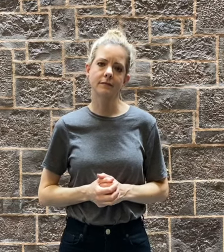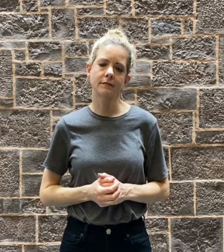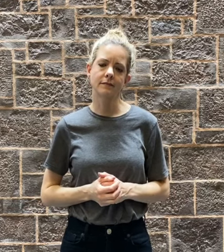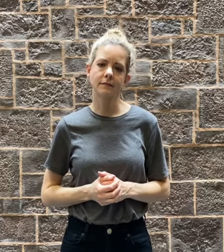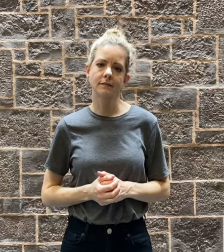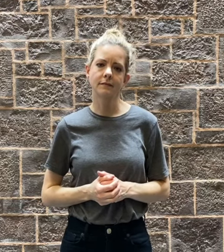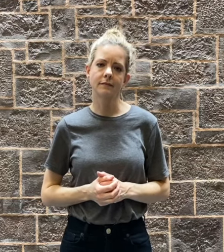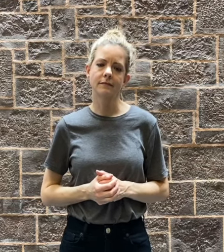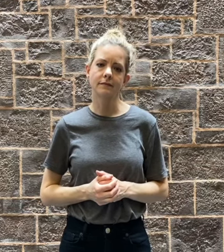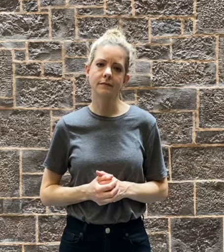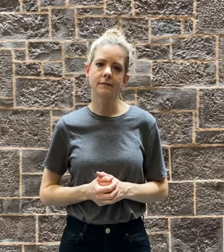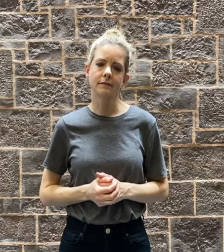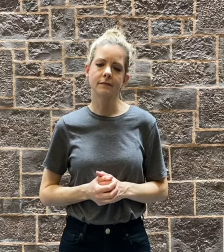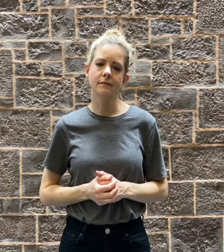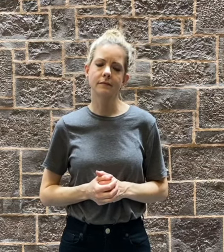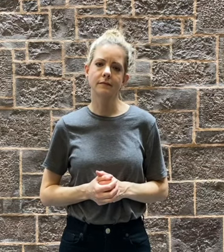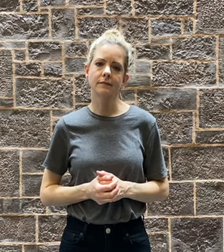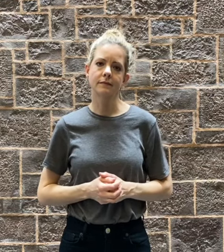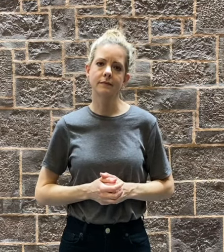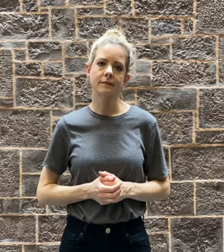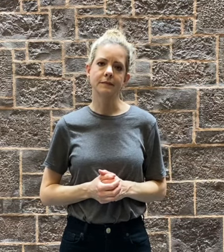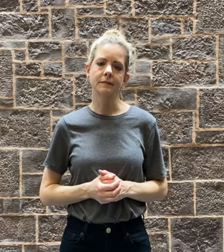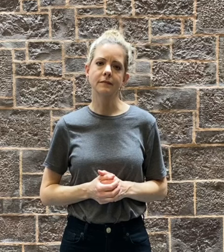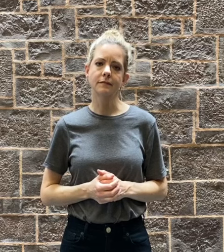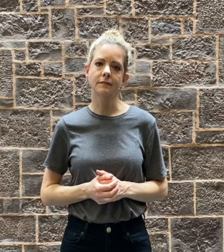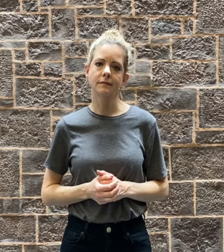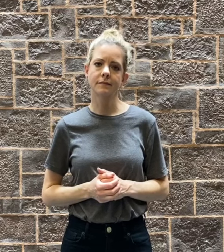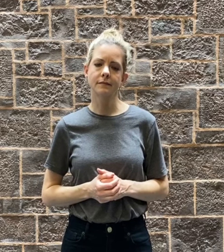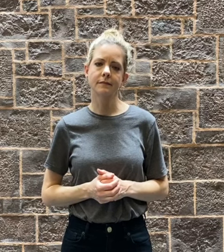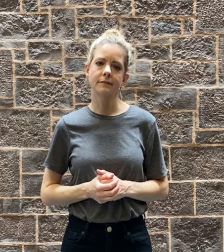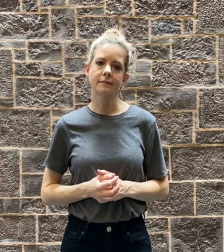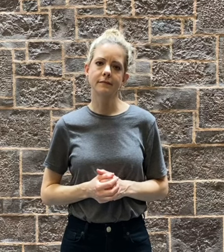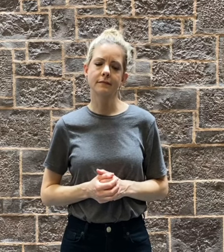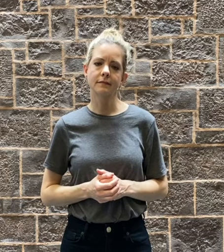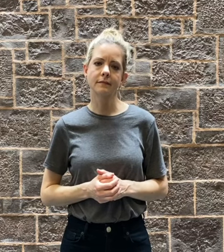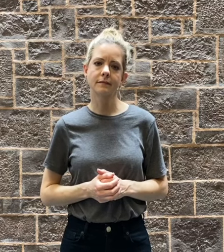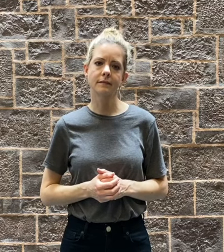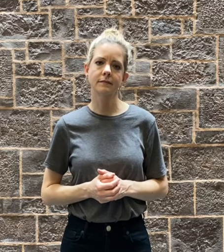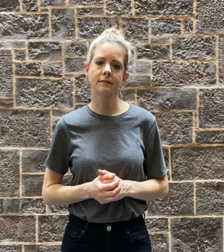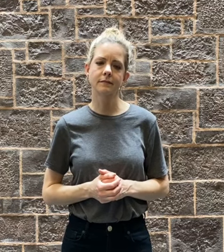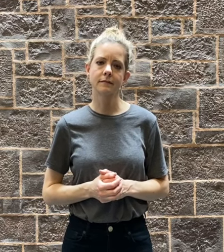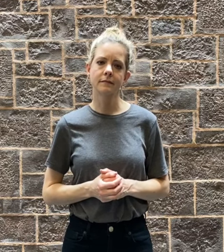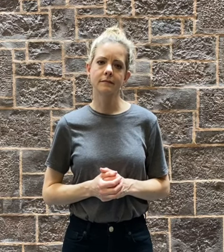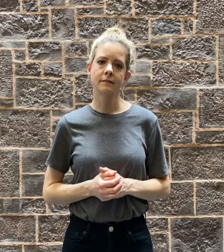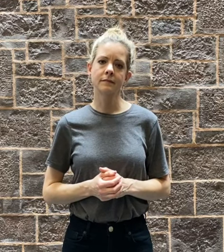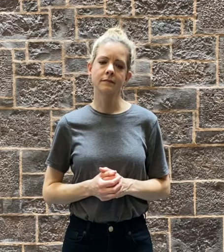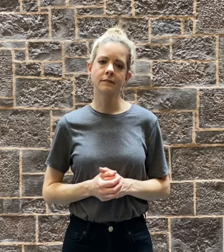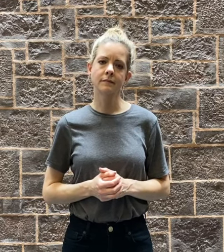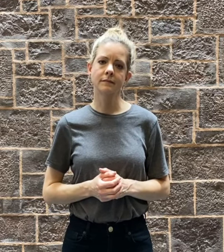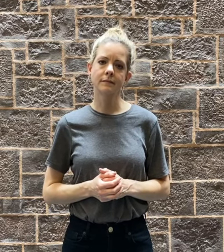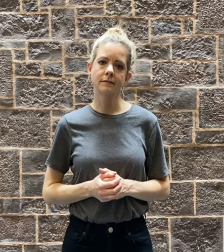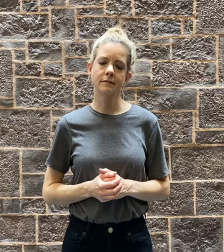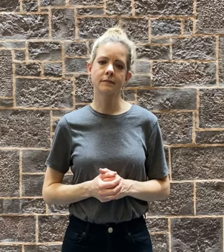Misc, recent plant and mollusk debris, biotite, sparse light brown cleavage plates, subangular